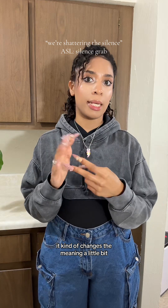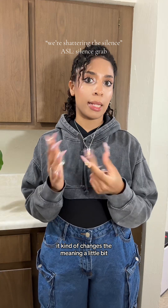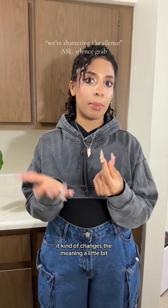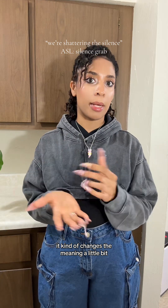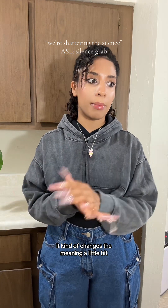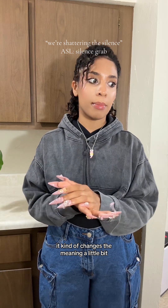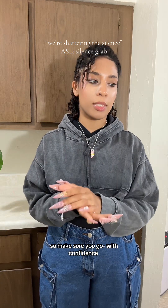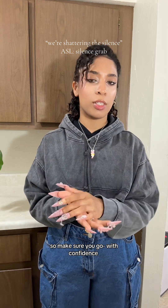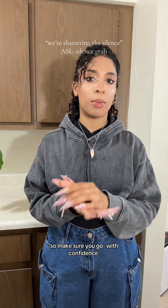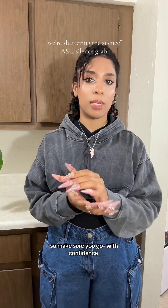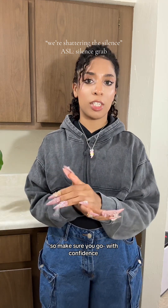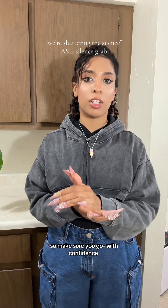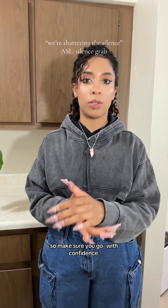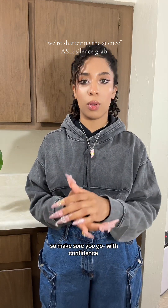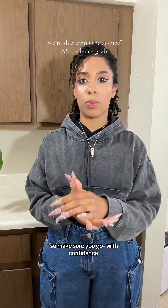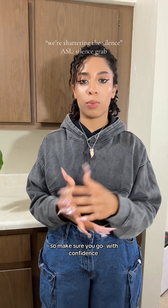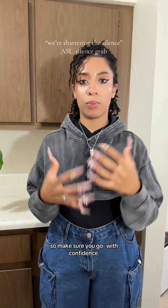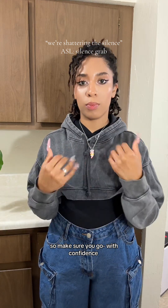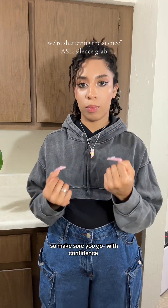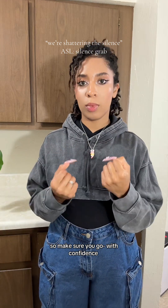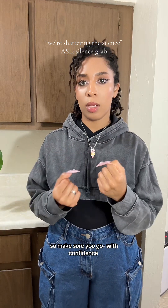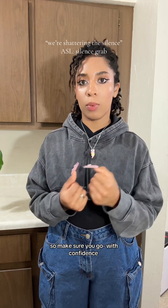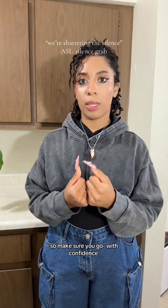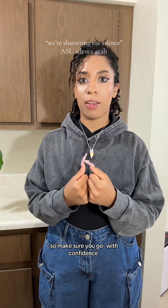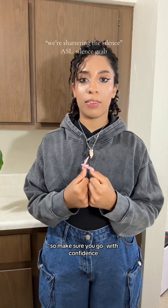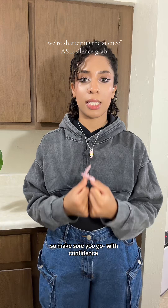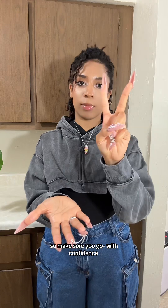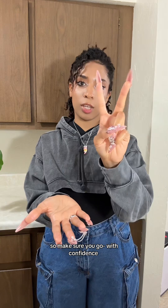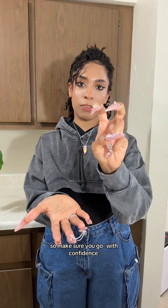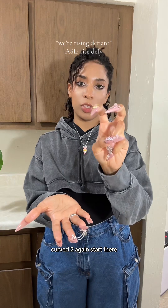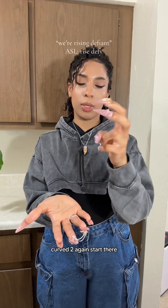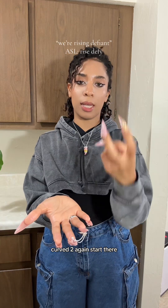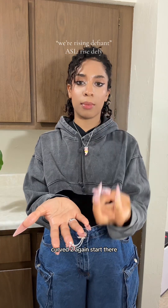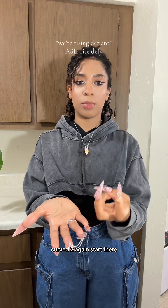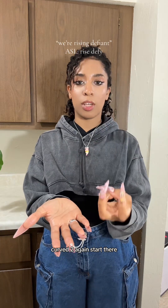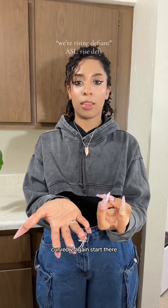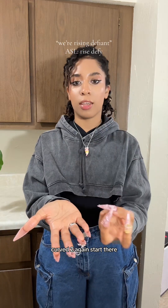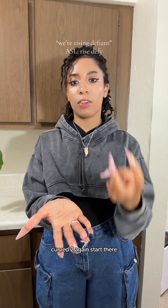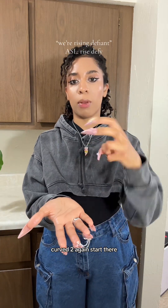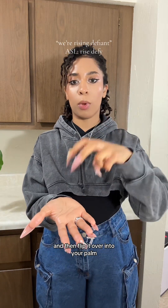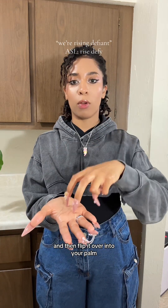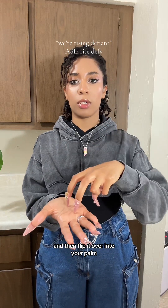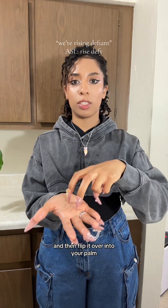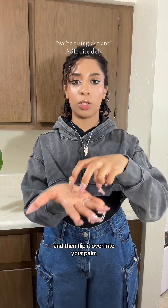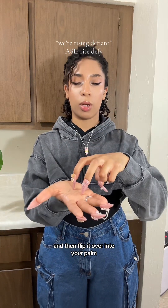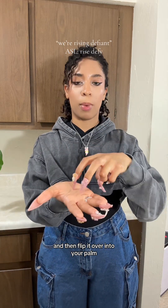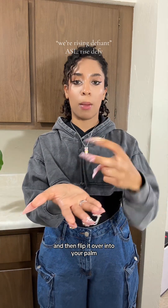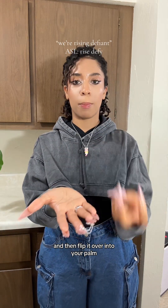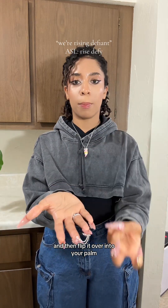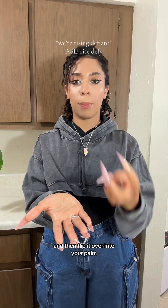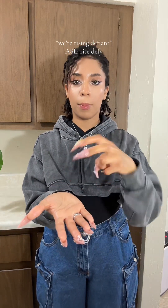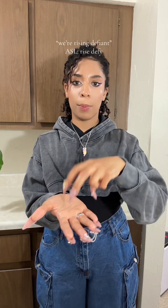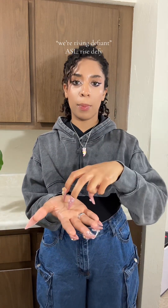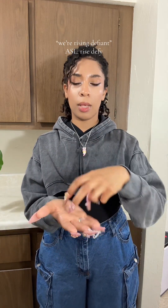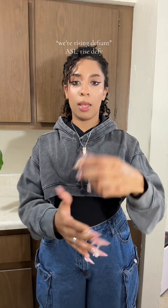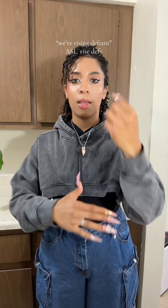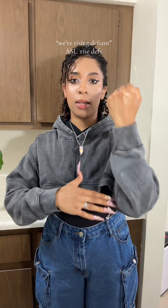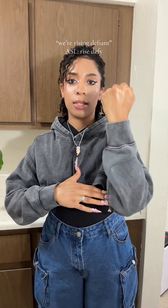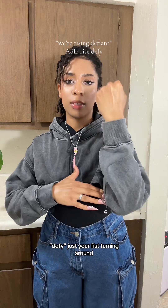little bit. So make sure you go with confidence. Curve 2 again, start there and flip it over into your palm.